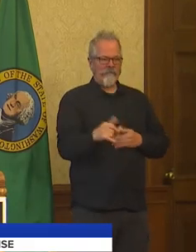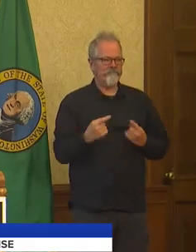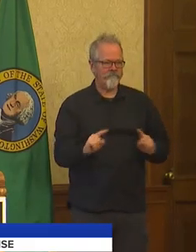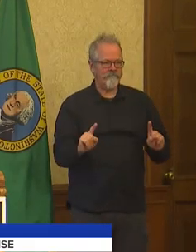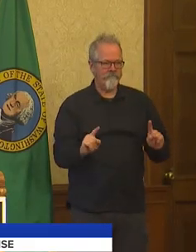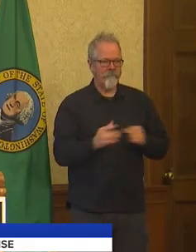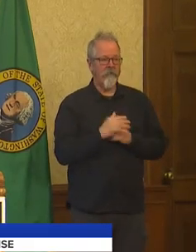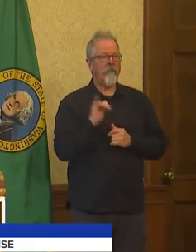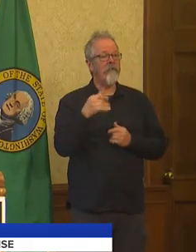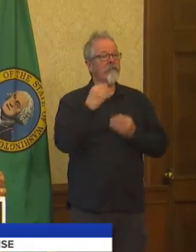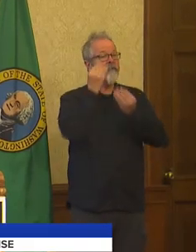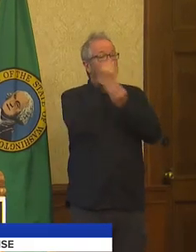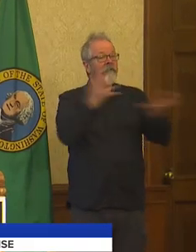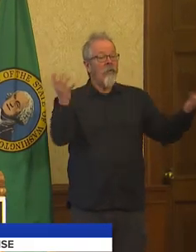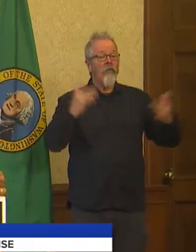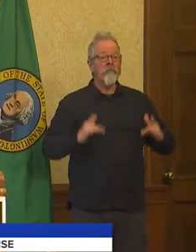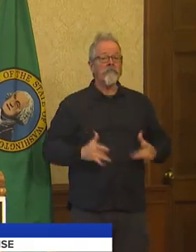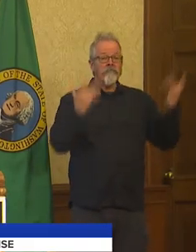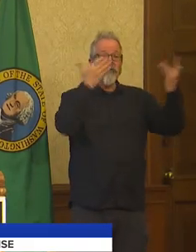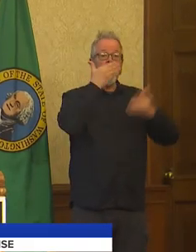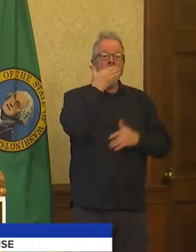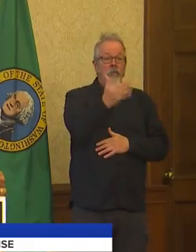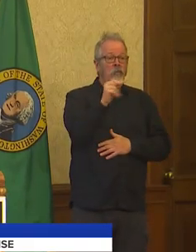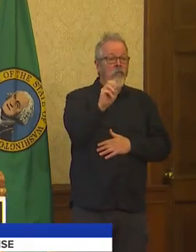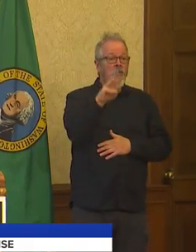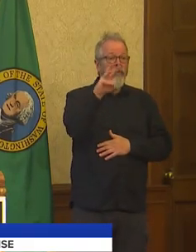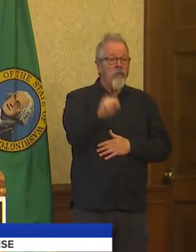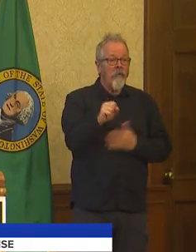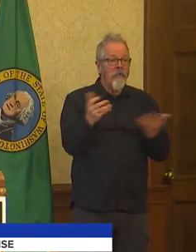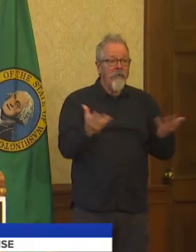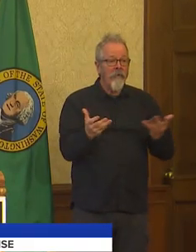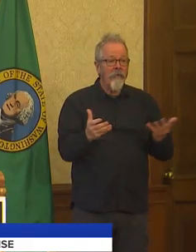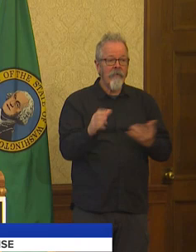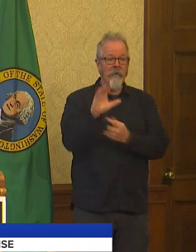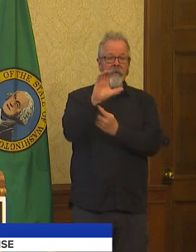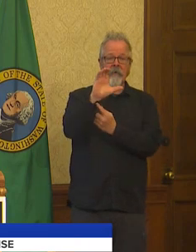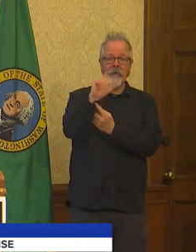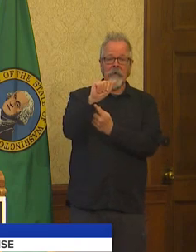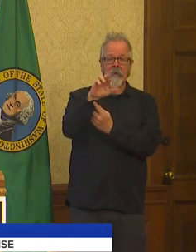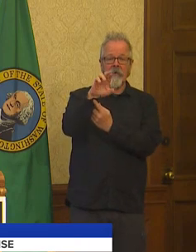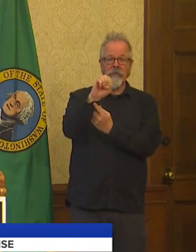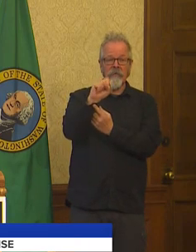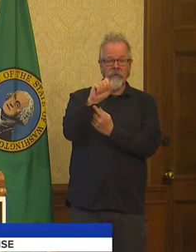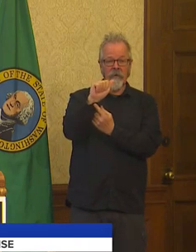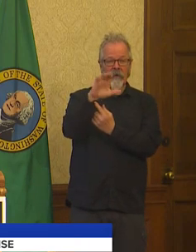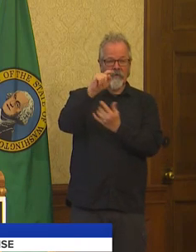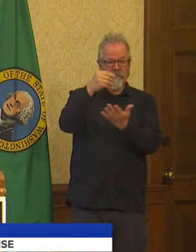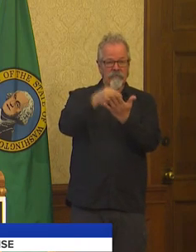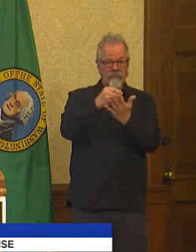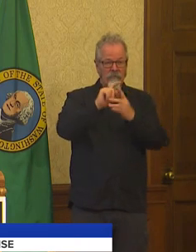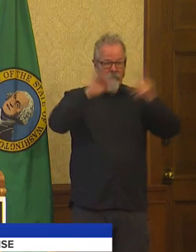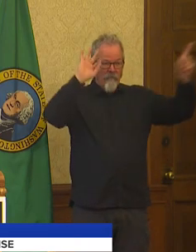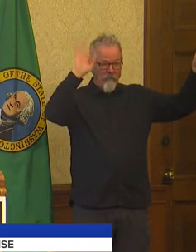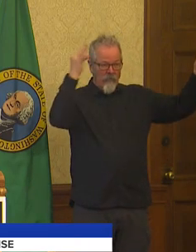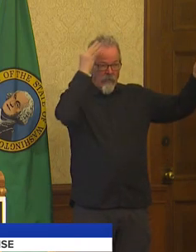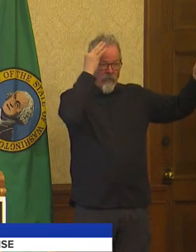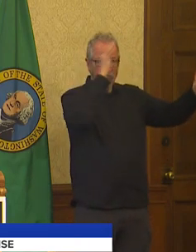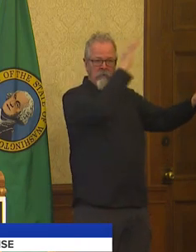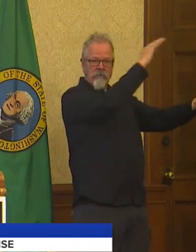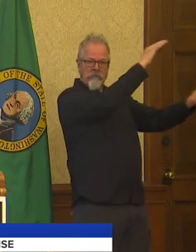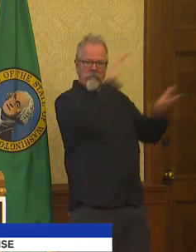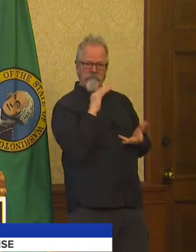distribute $300 million in federal CARES Act funding to our local cities and